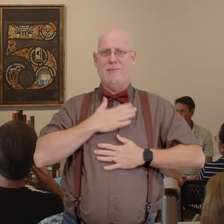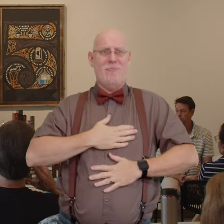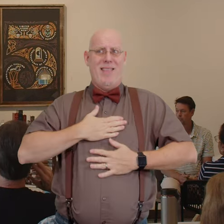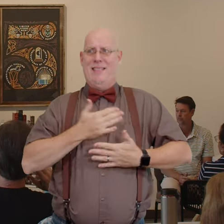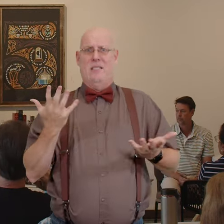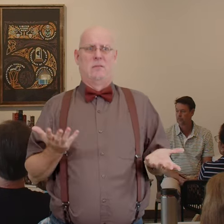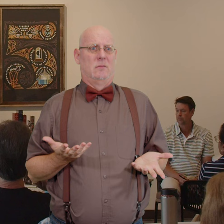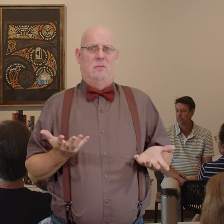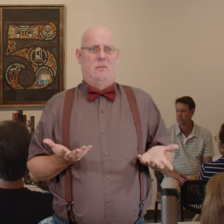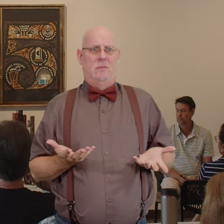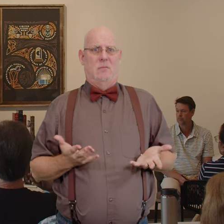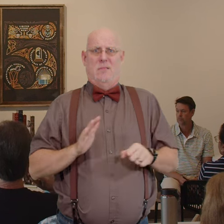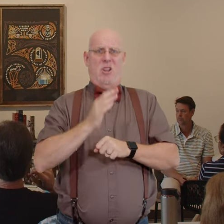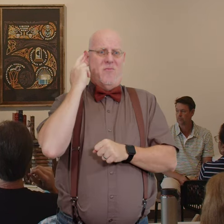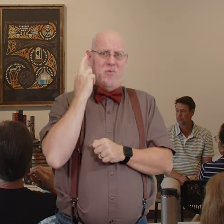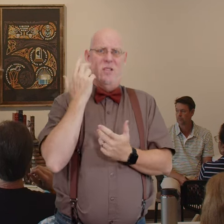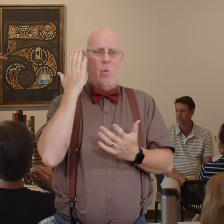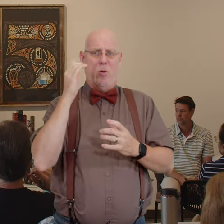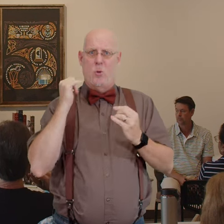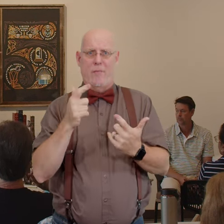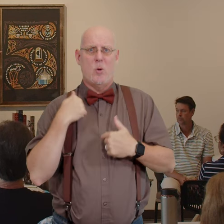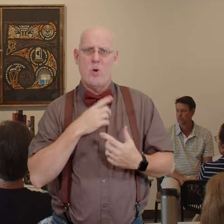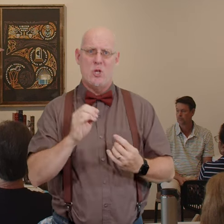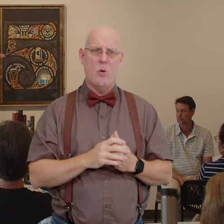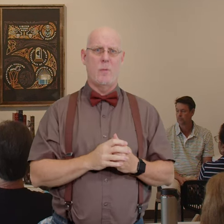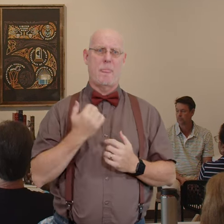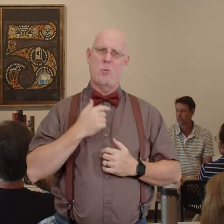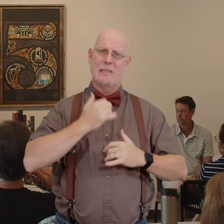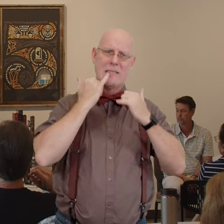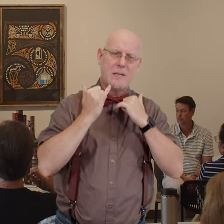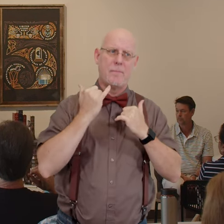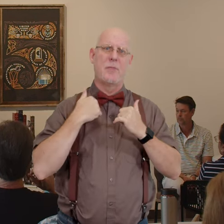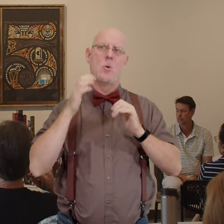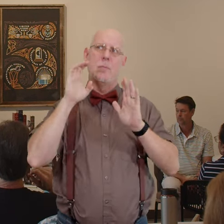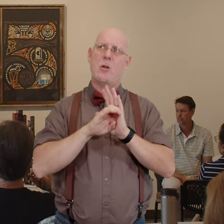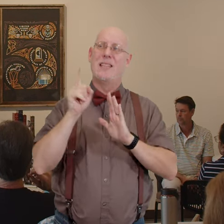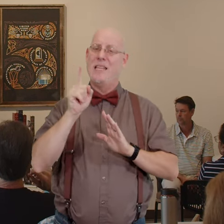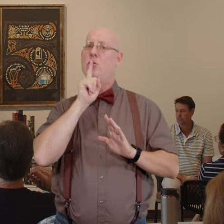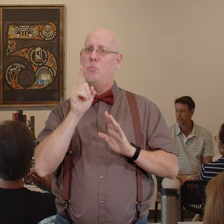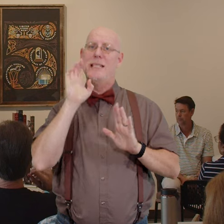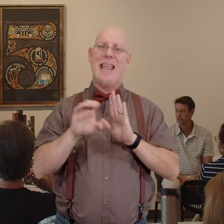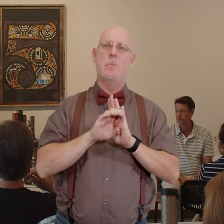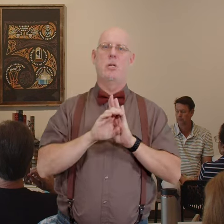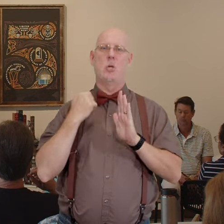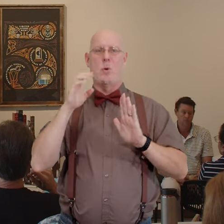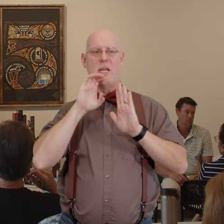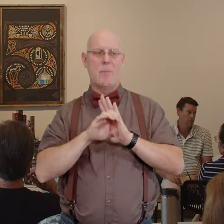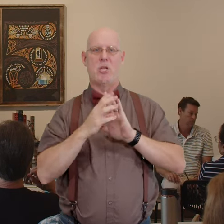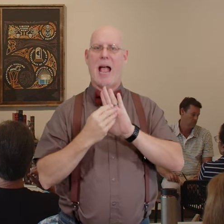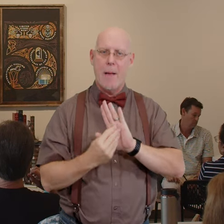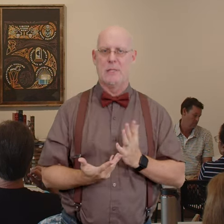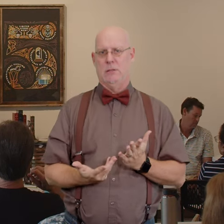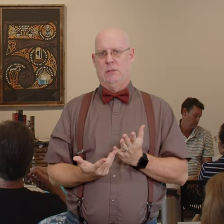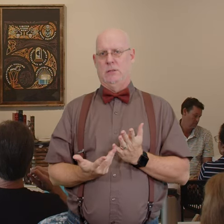it pleased him. That's reason enough. That's why we do everything we do. But we're fallen. We're image bearers. He is the image. He is